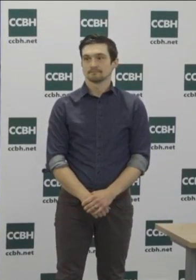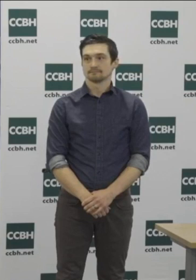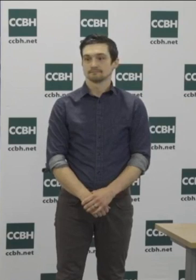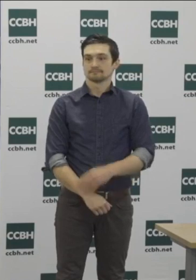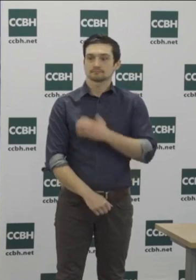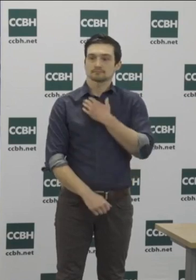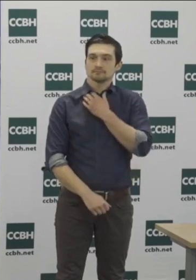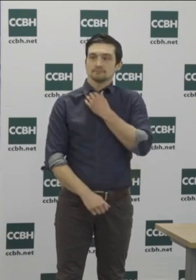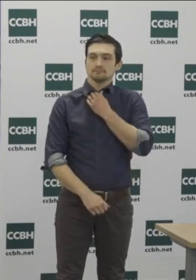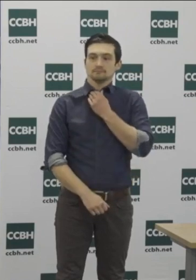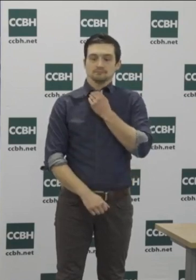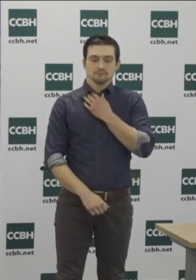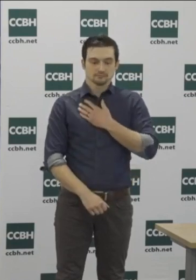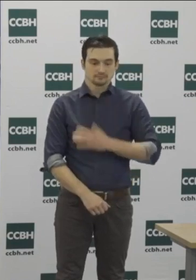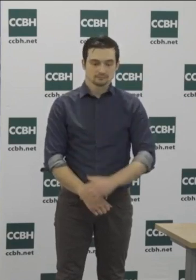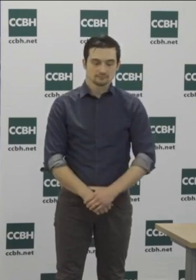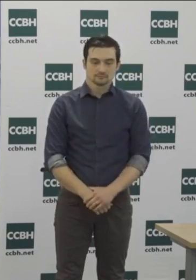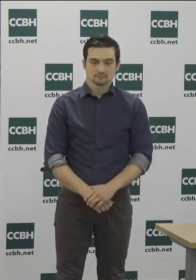8, 9, 10.